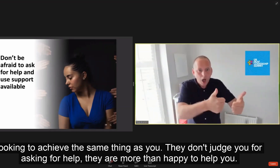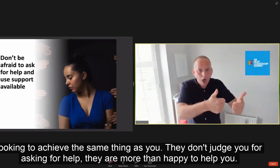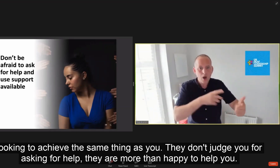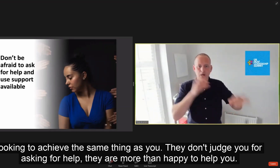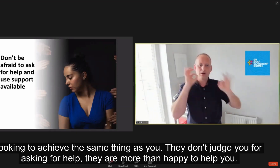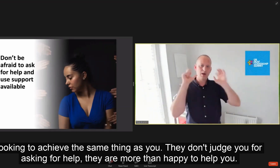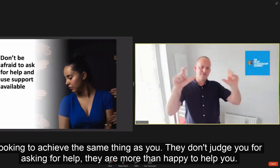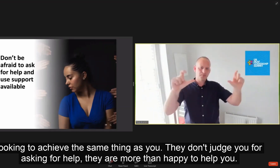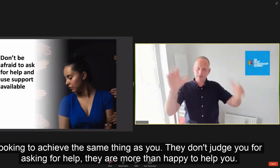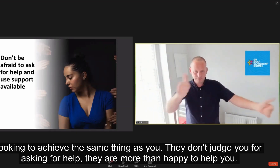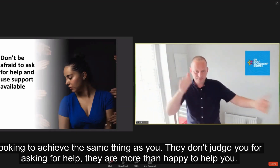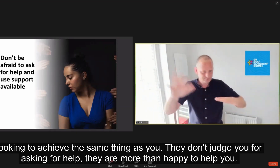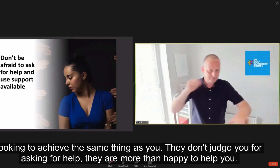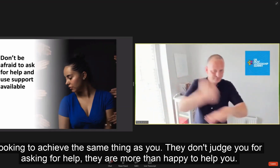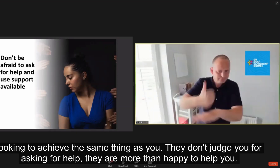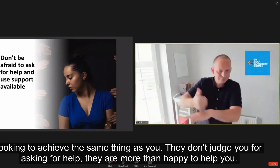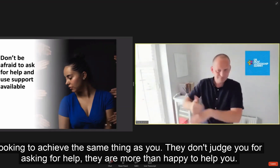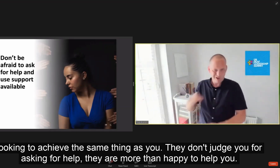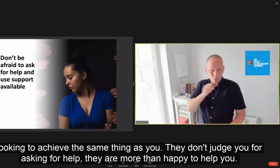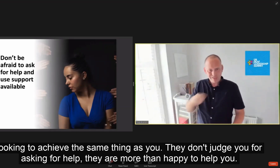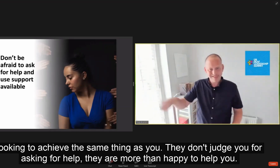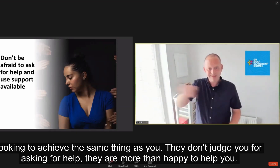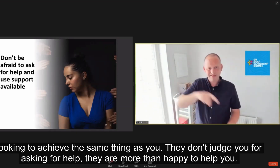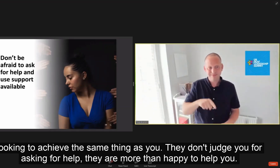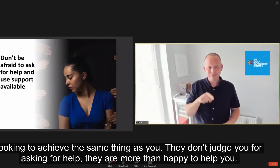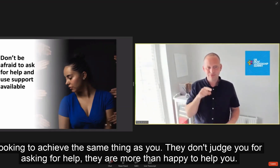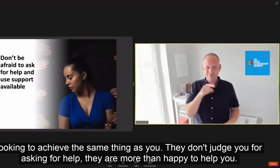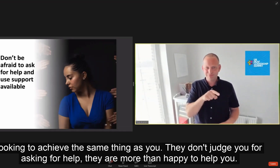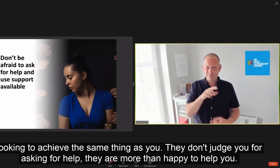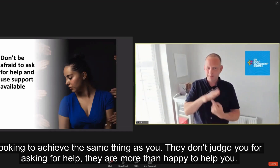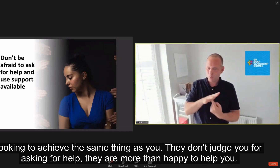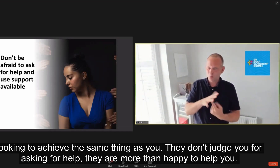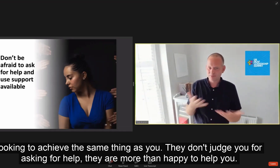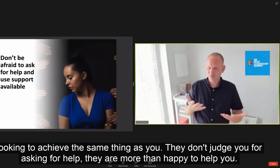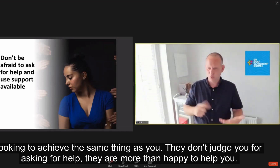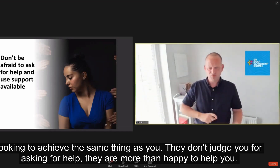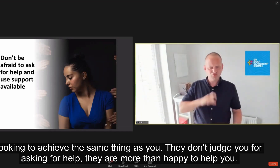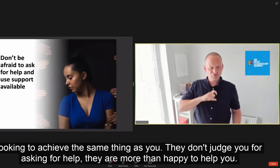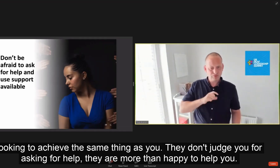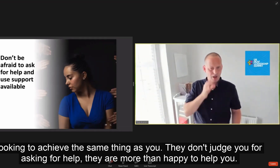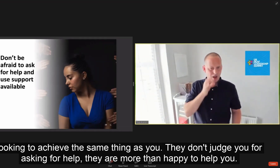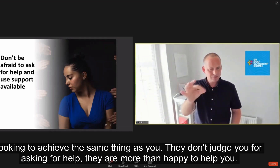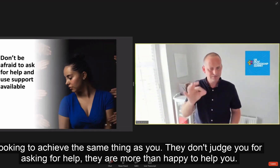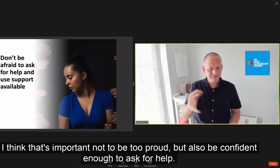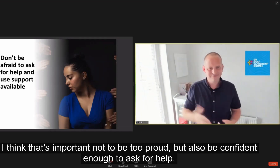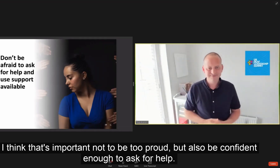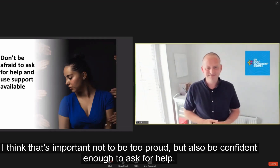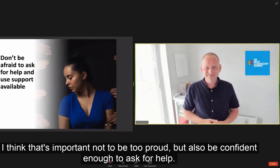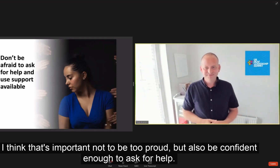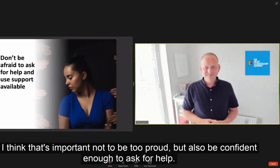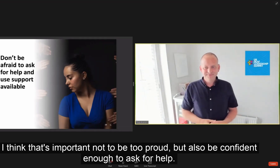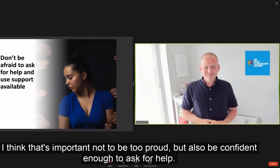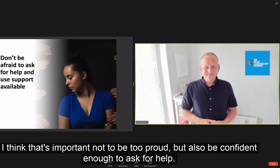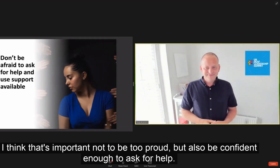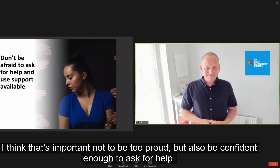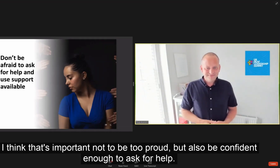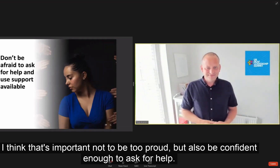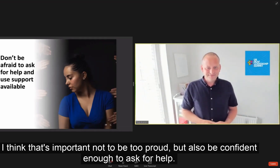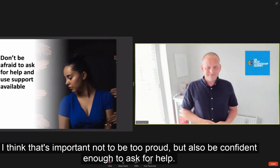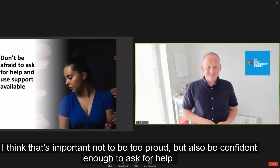as you. They don't judge you for asking for help. They're more than happy to help you. And I think that's really important, not to be too proud, but also